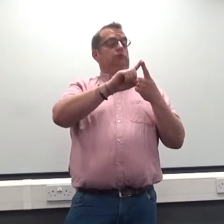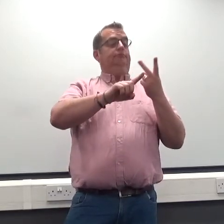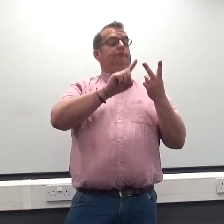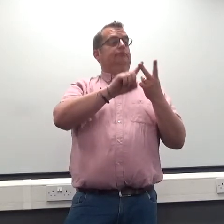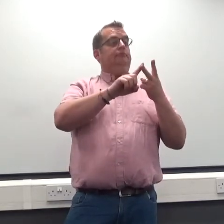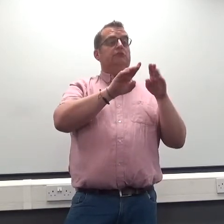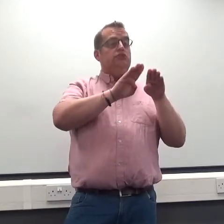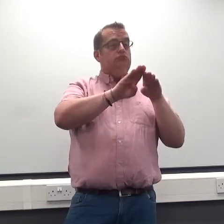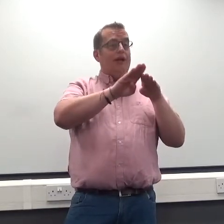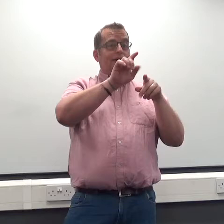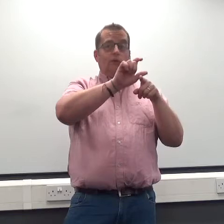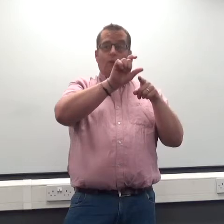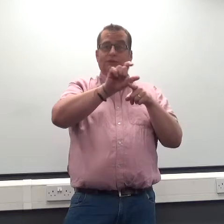that they've done recently.